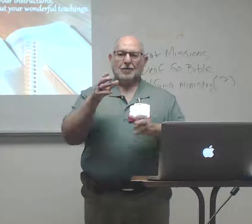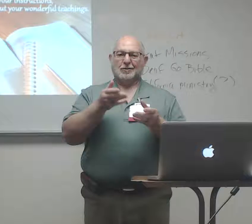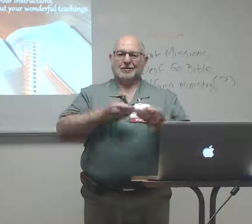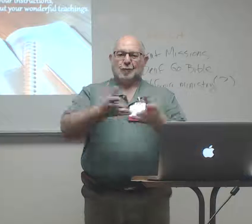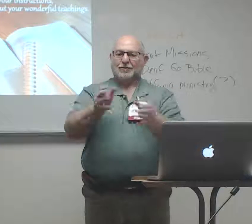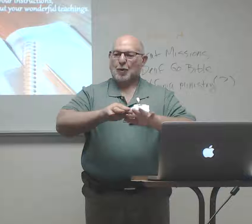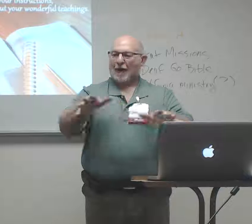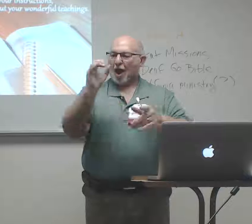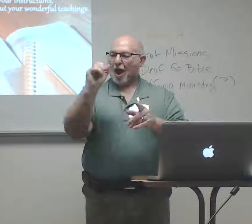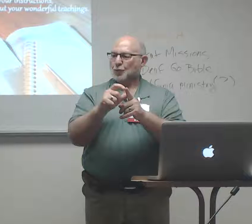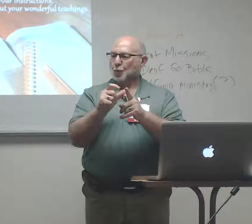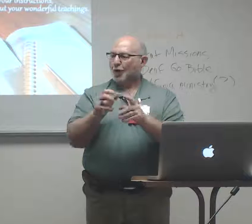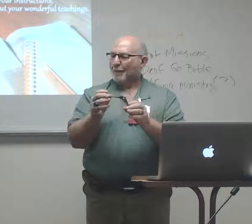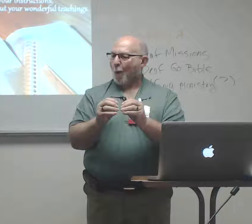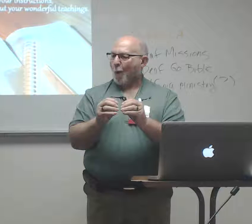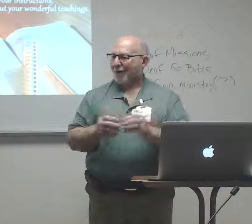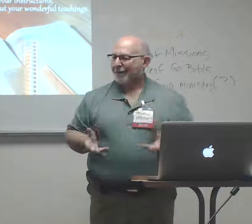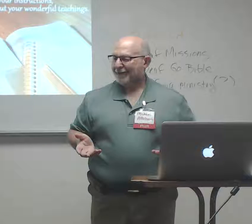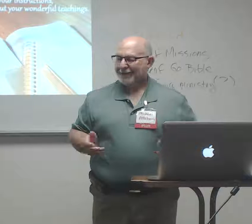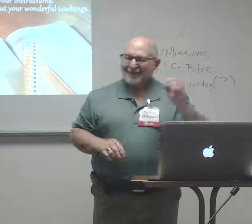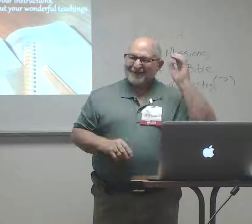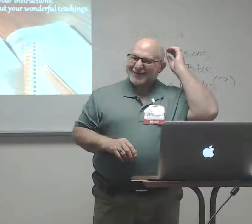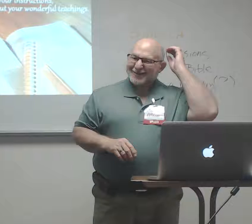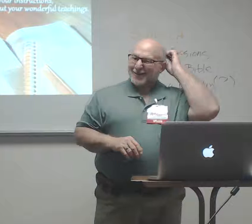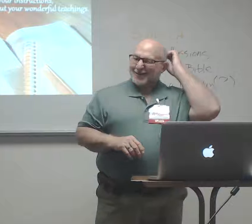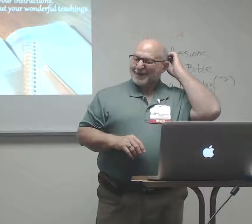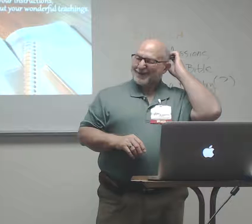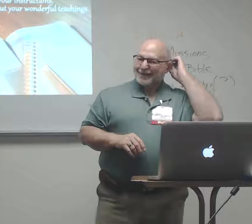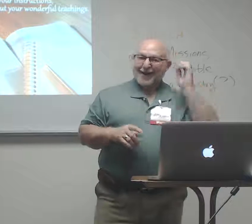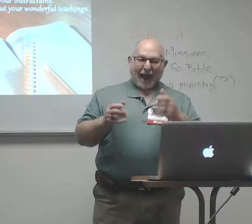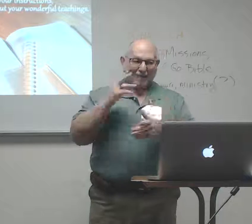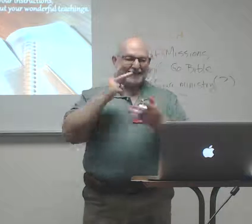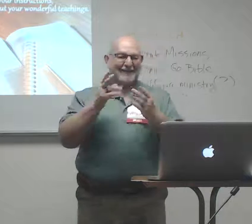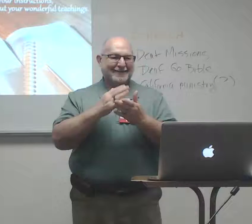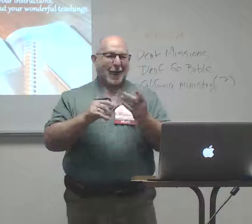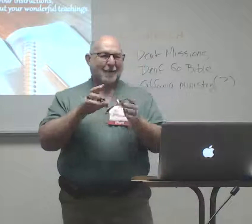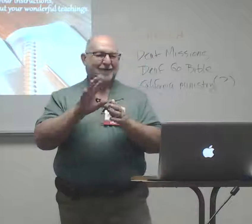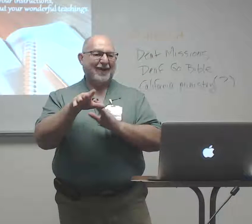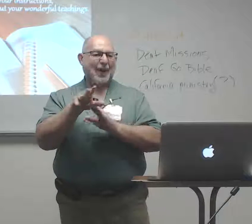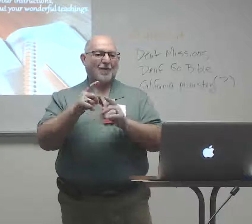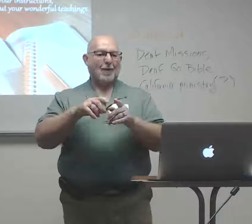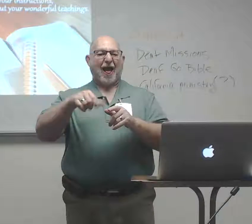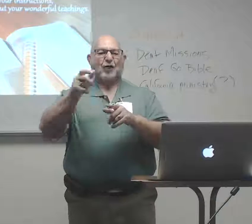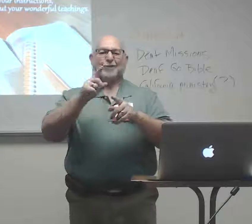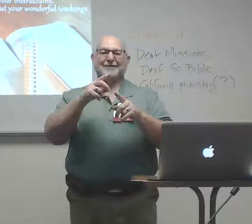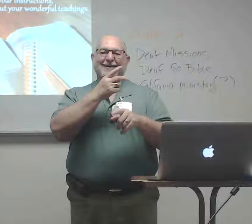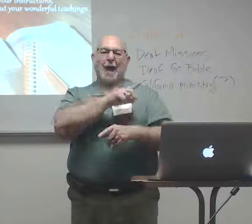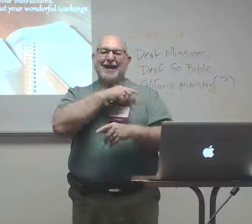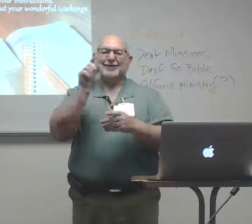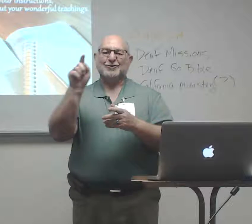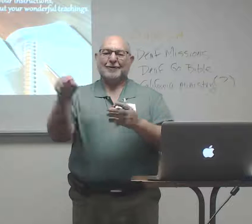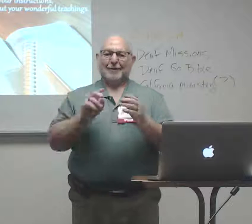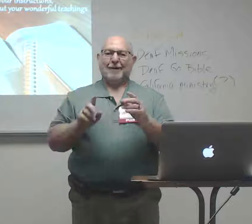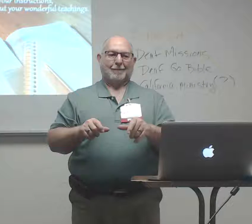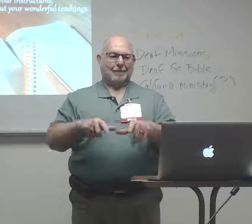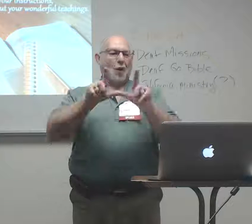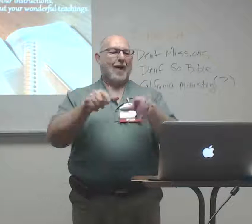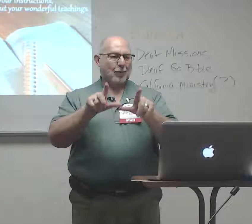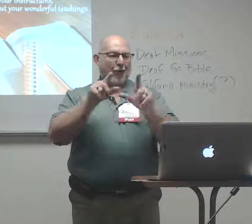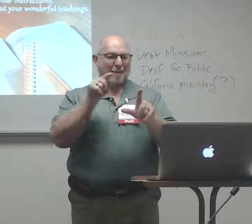use in ministry, that we can help spread God's word. I've seen some video from other denominations. I've seen some videos that other